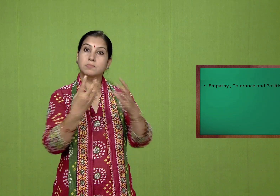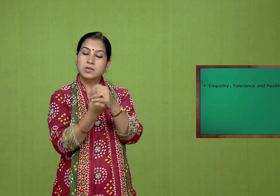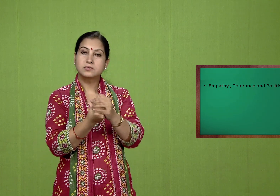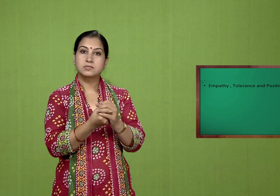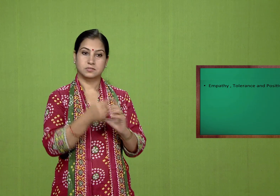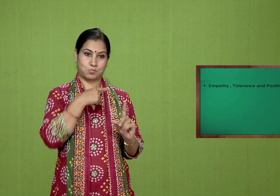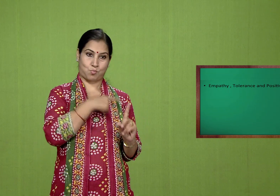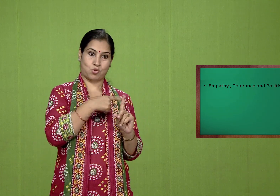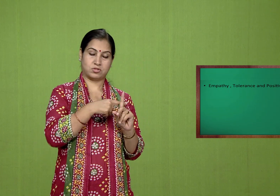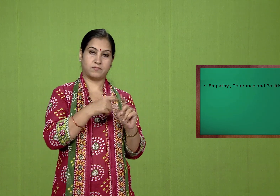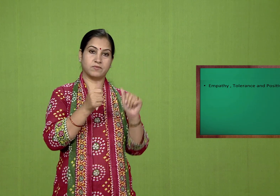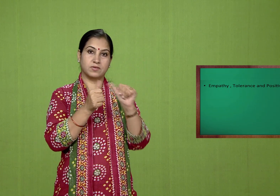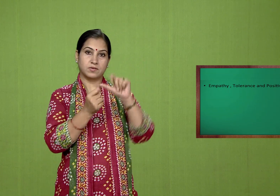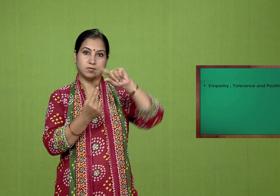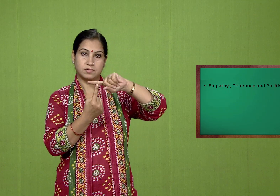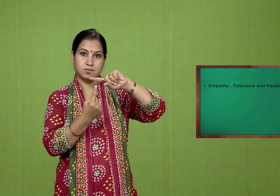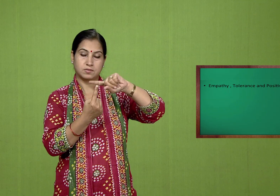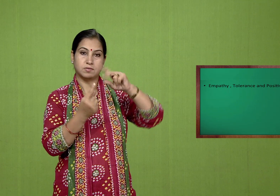and positive attitude.